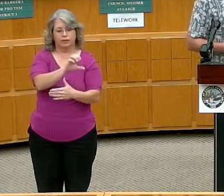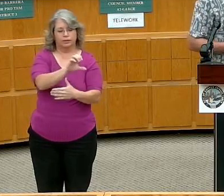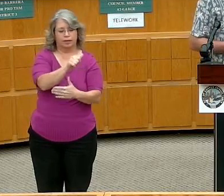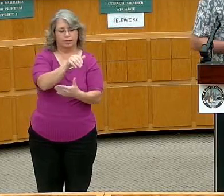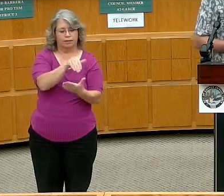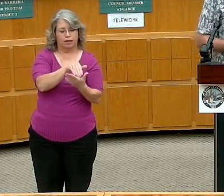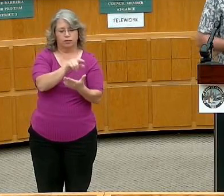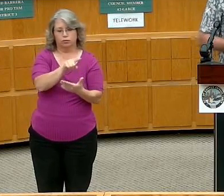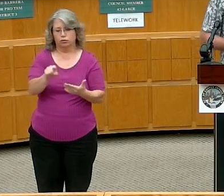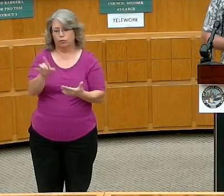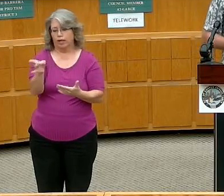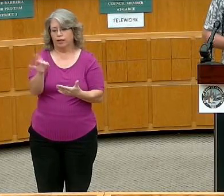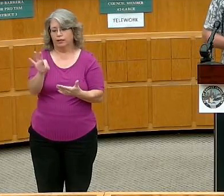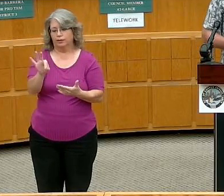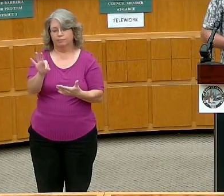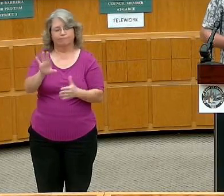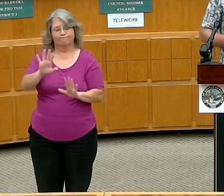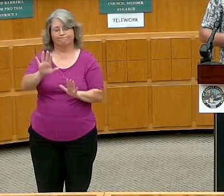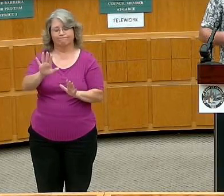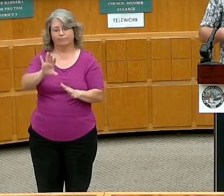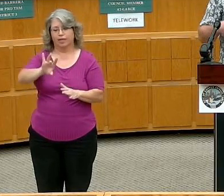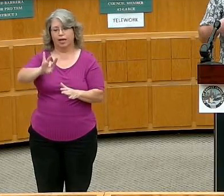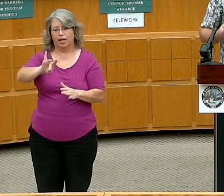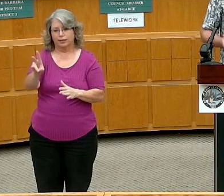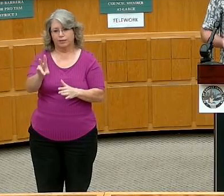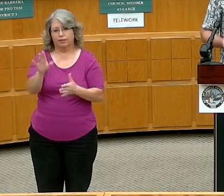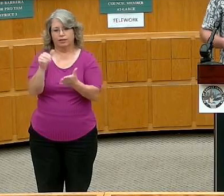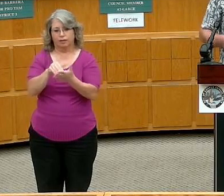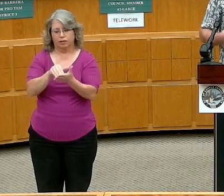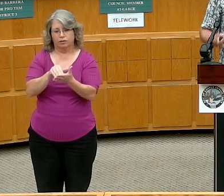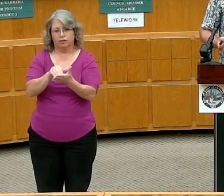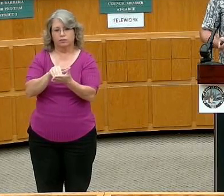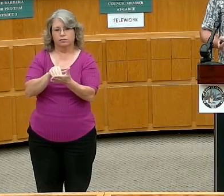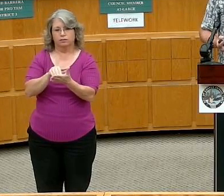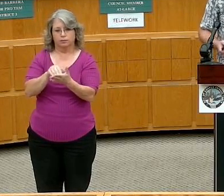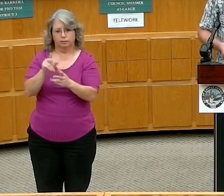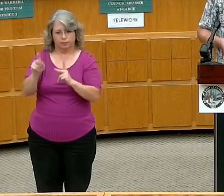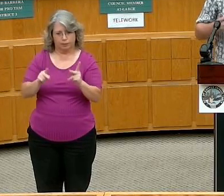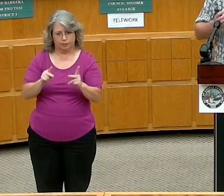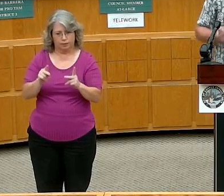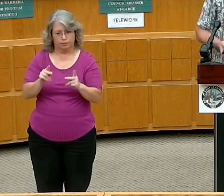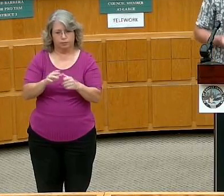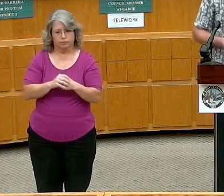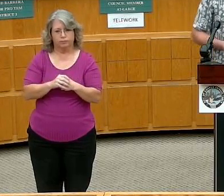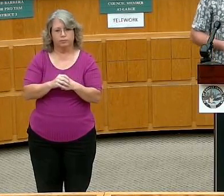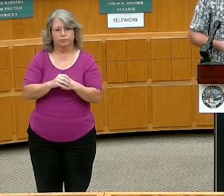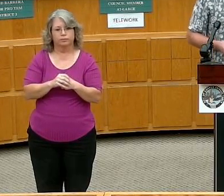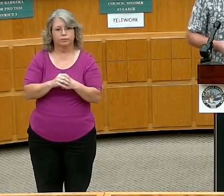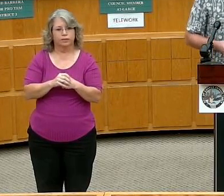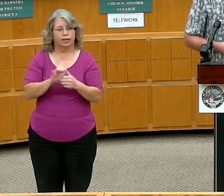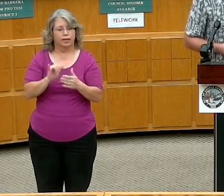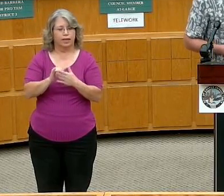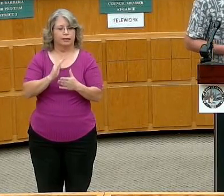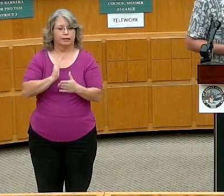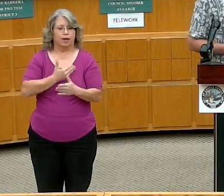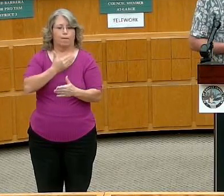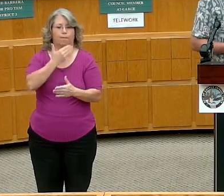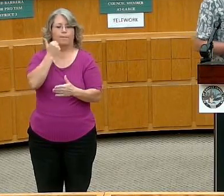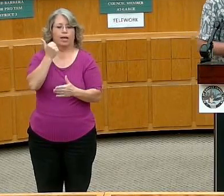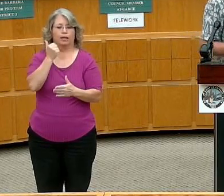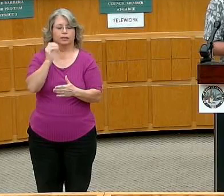people being infected at the peak, with our estimate of worst case scenario, our best estimate of